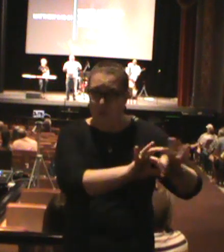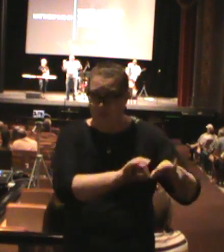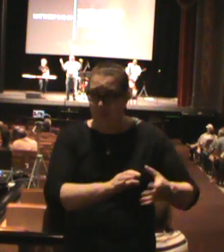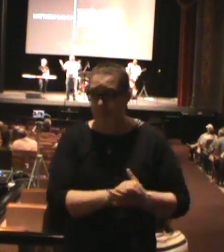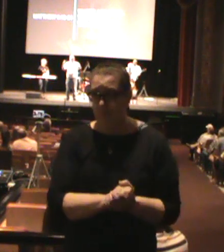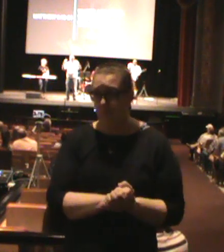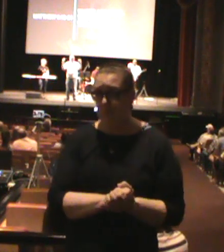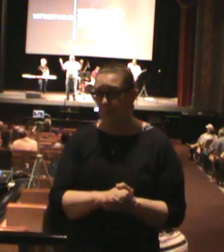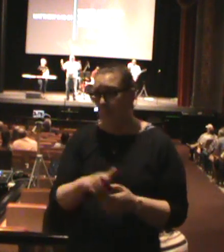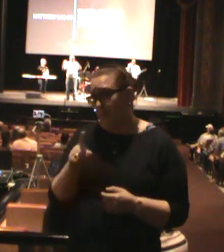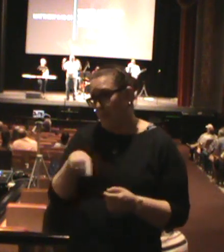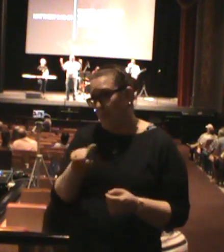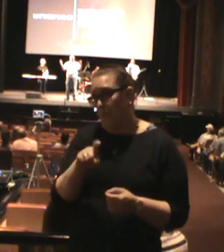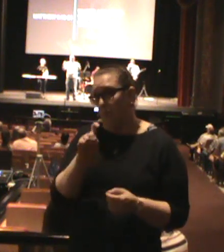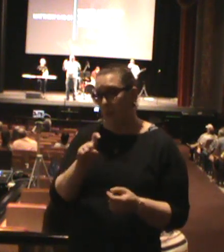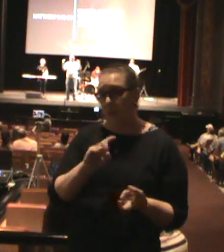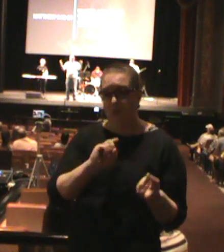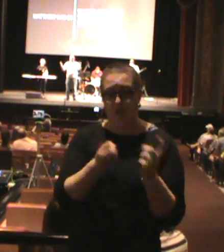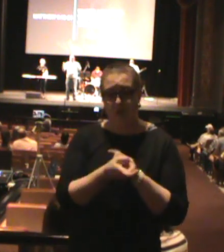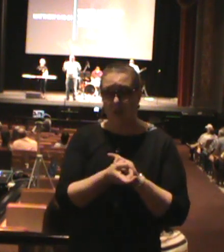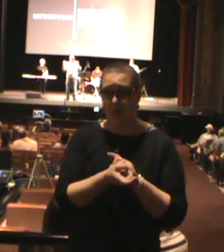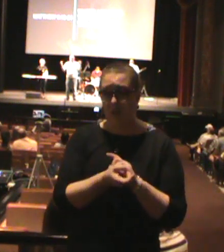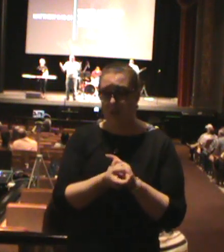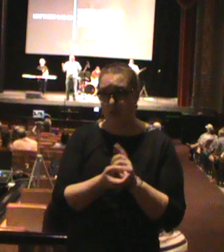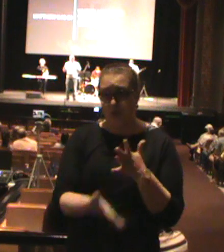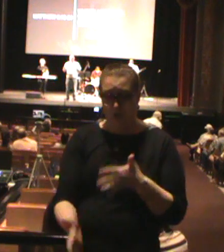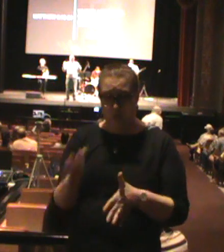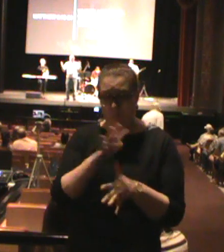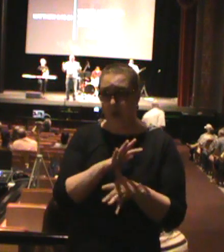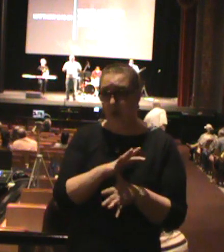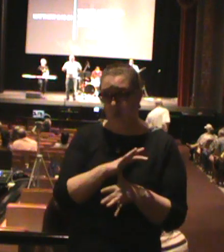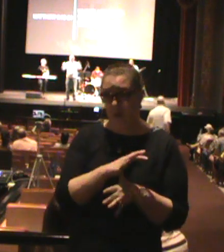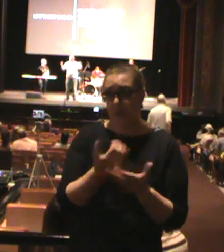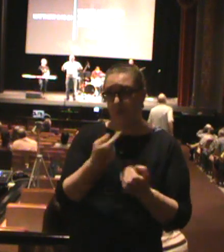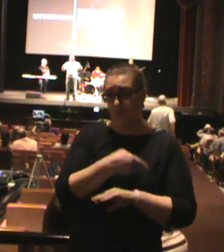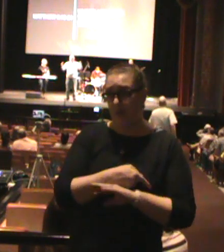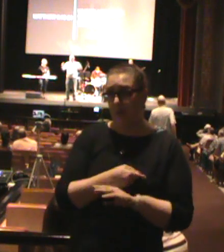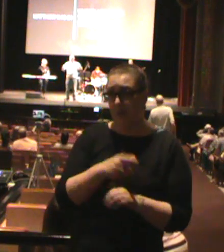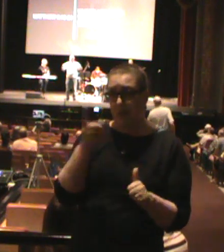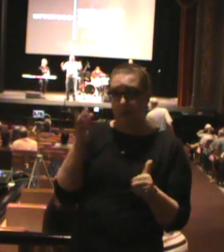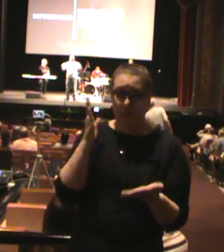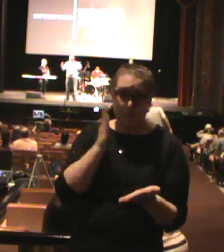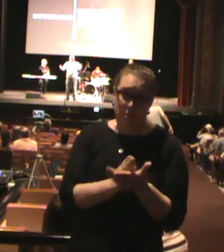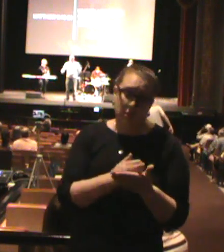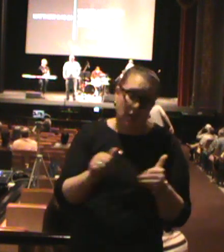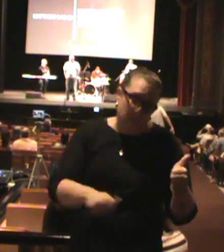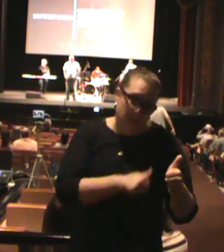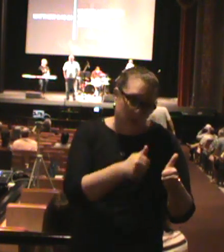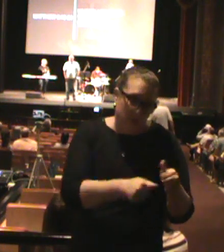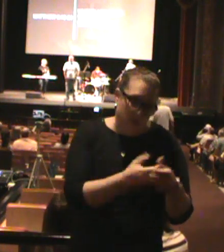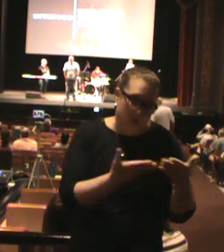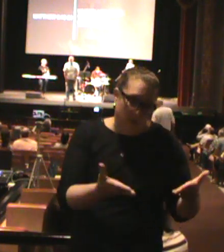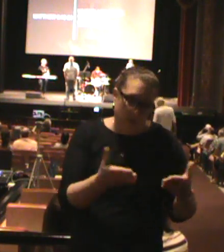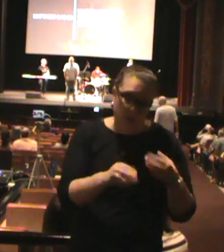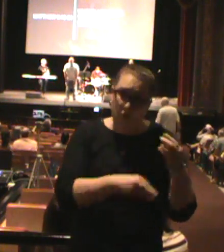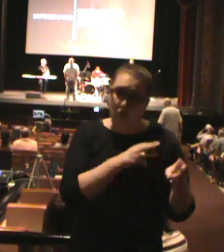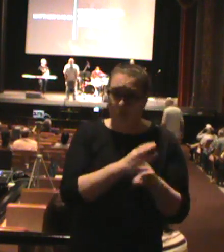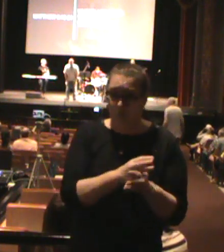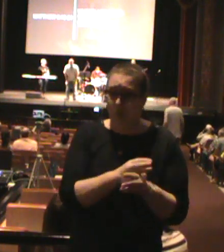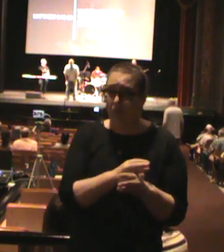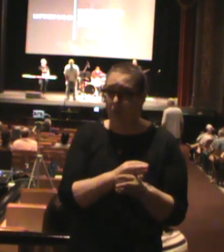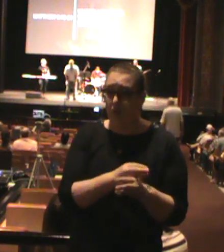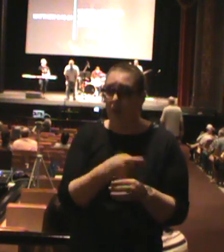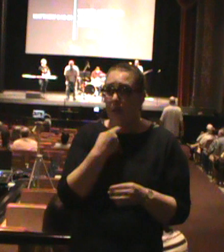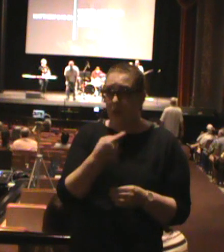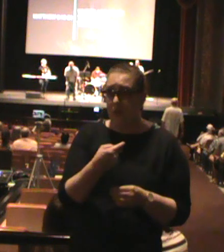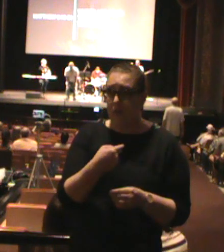Some of you need to rearrange your priorities this morning. You need to stop chasing the things of this world and say, I